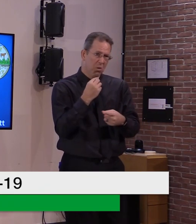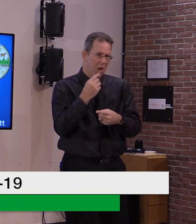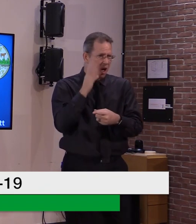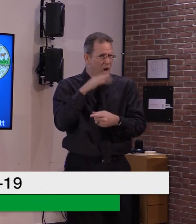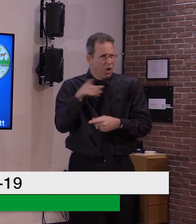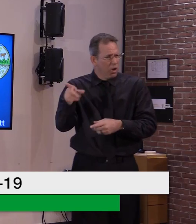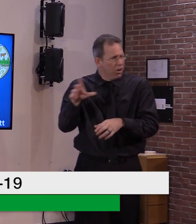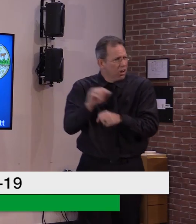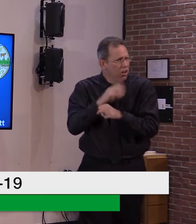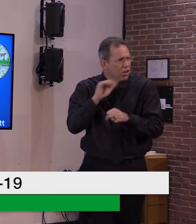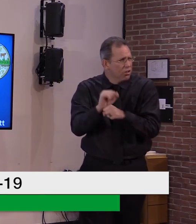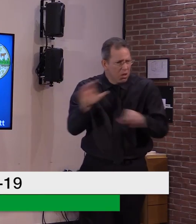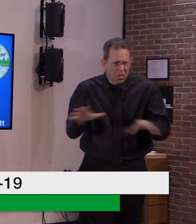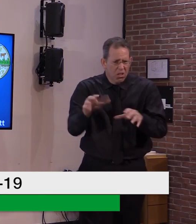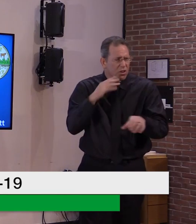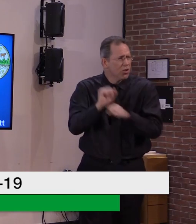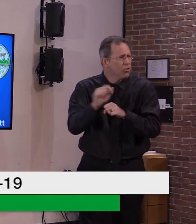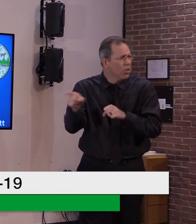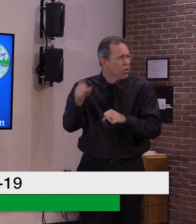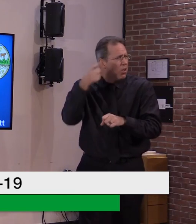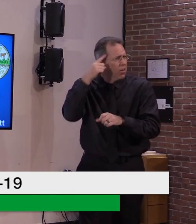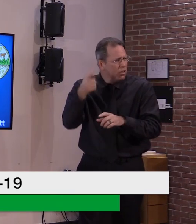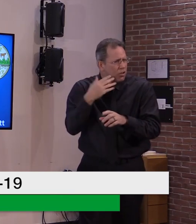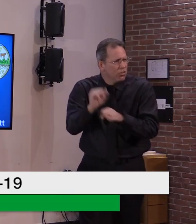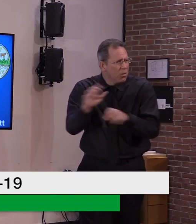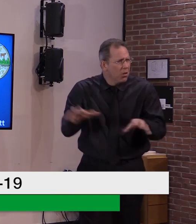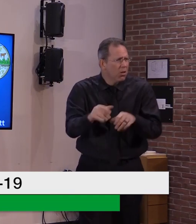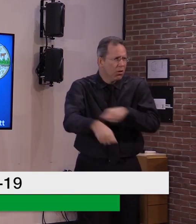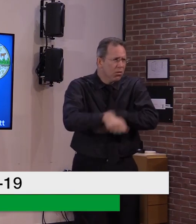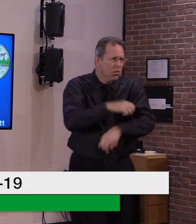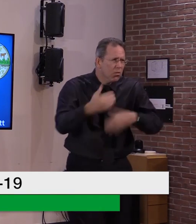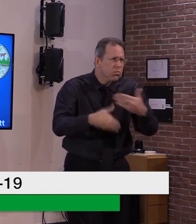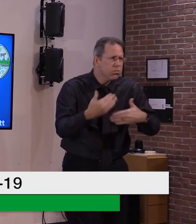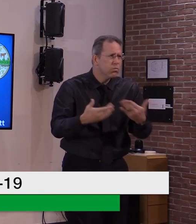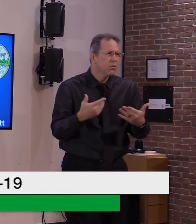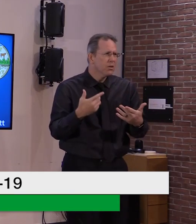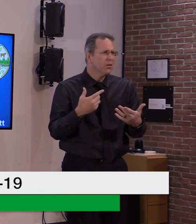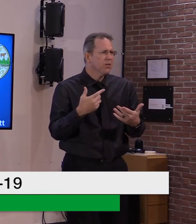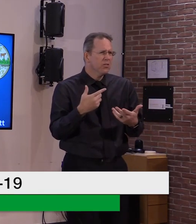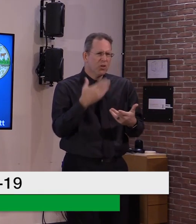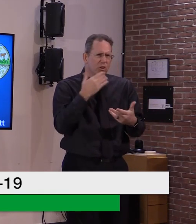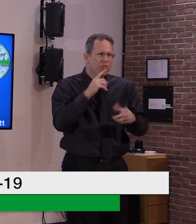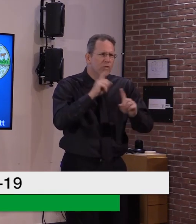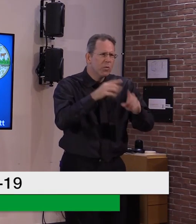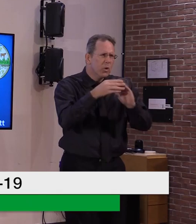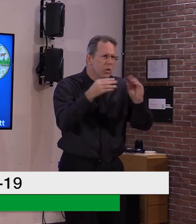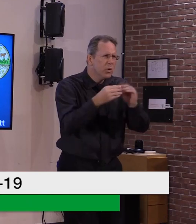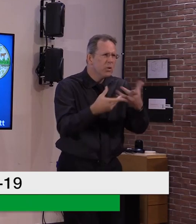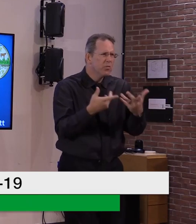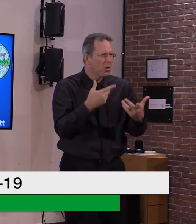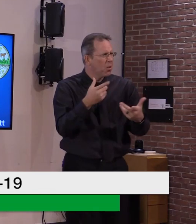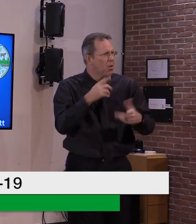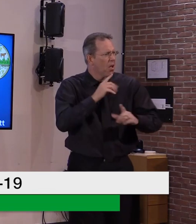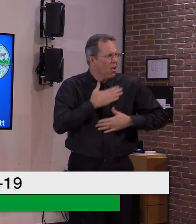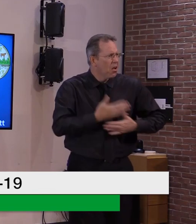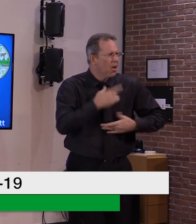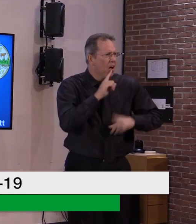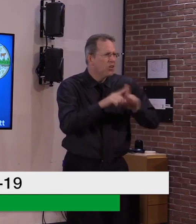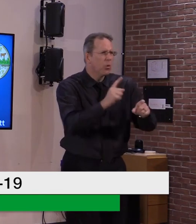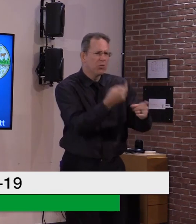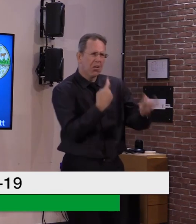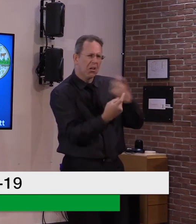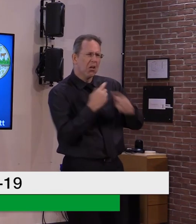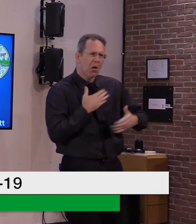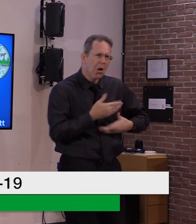that reporters served as watchdogs not laptops but yet you stood here for about i think